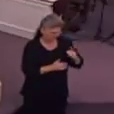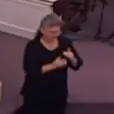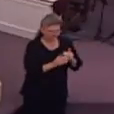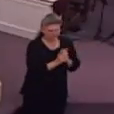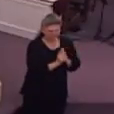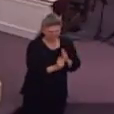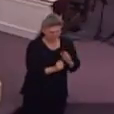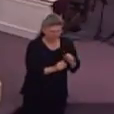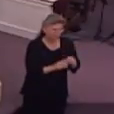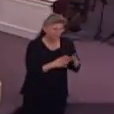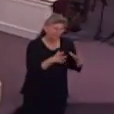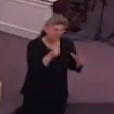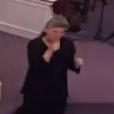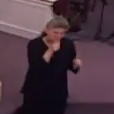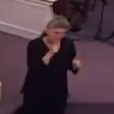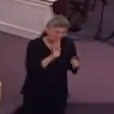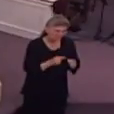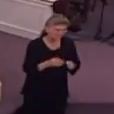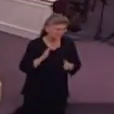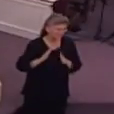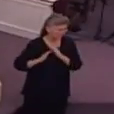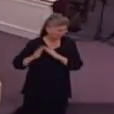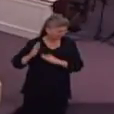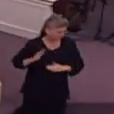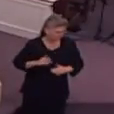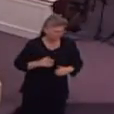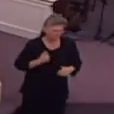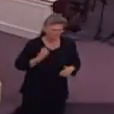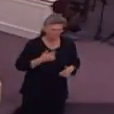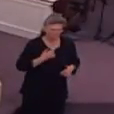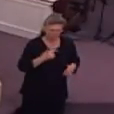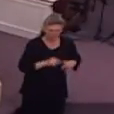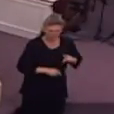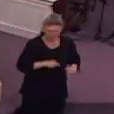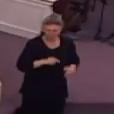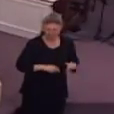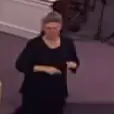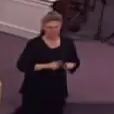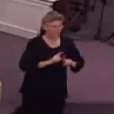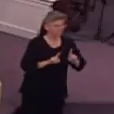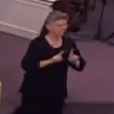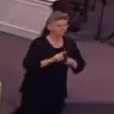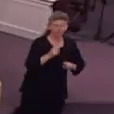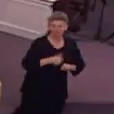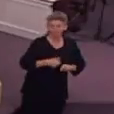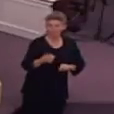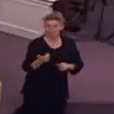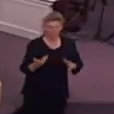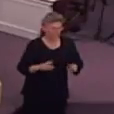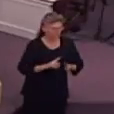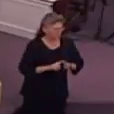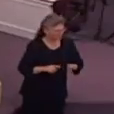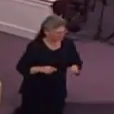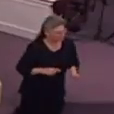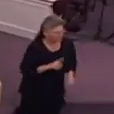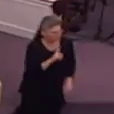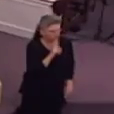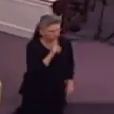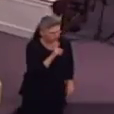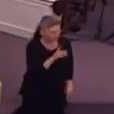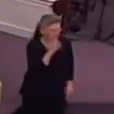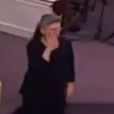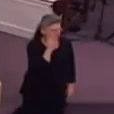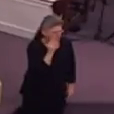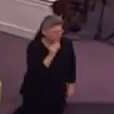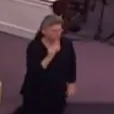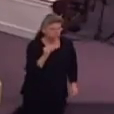had a lot of pain of the past, that she felt lame and halt and different from everybody else, but she had certainly